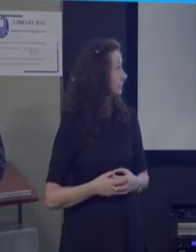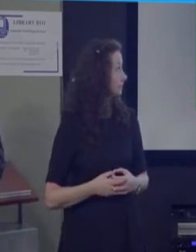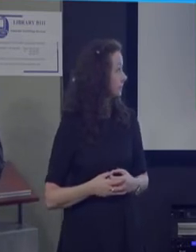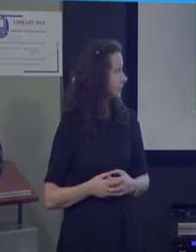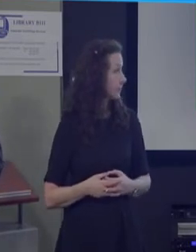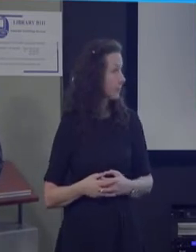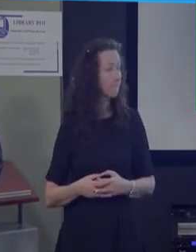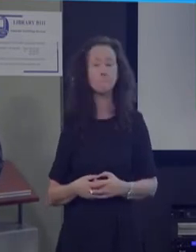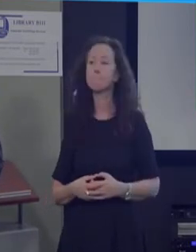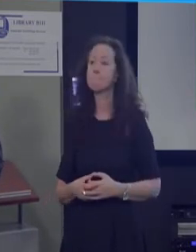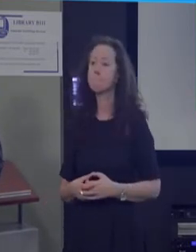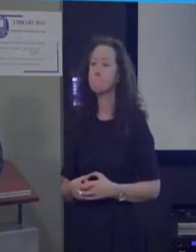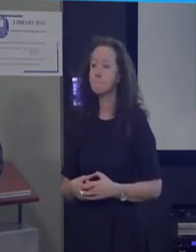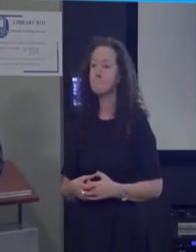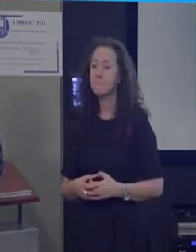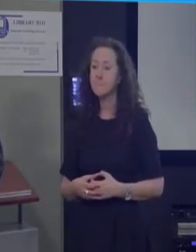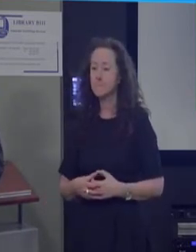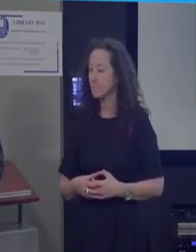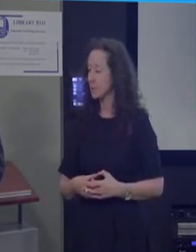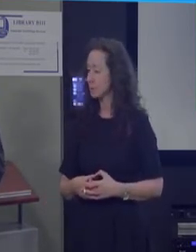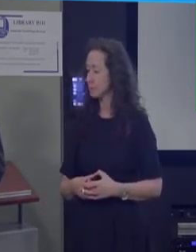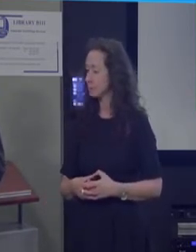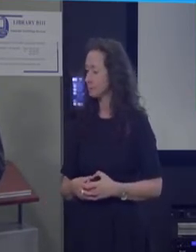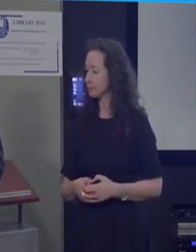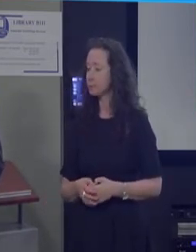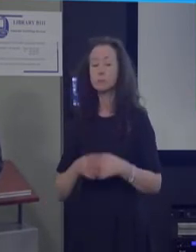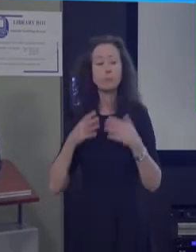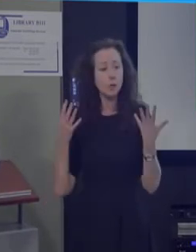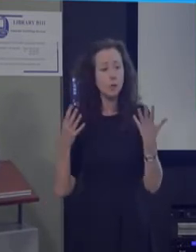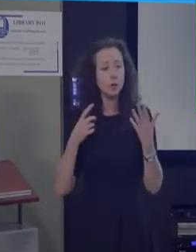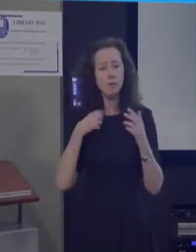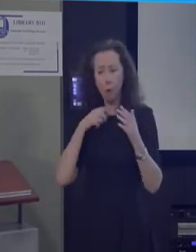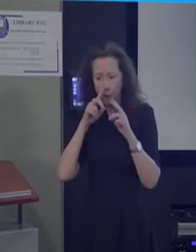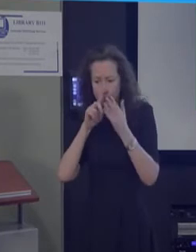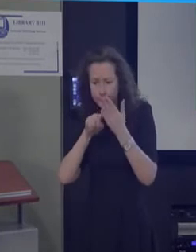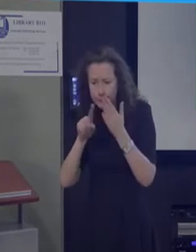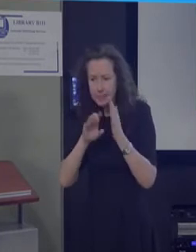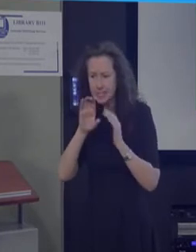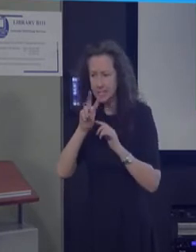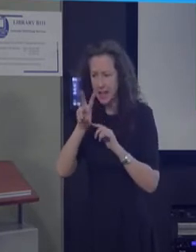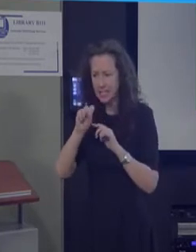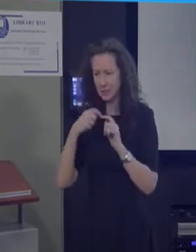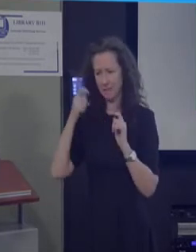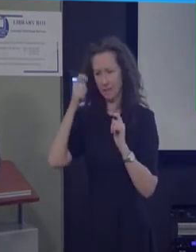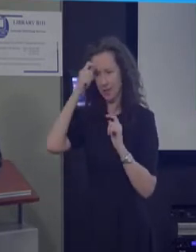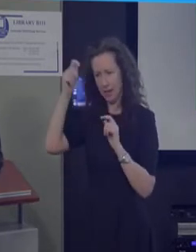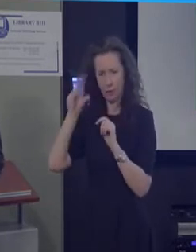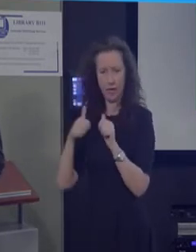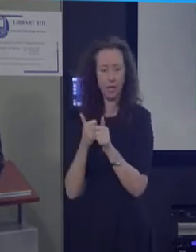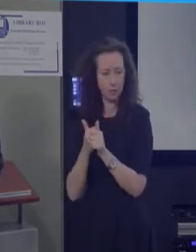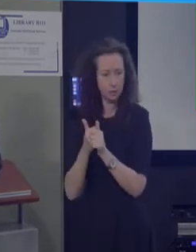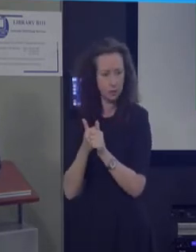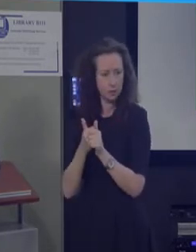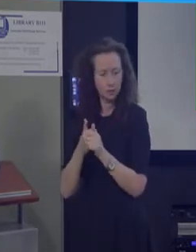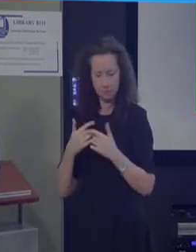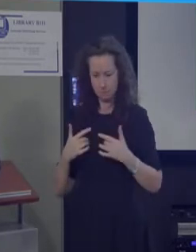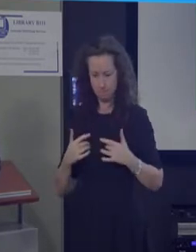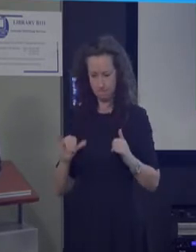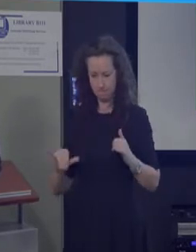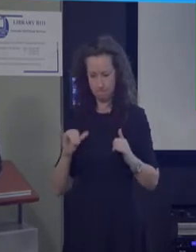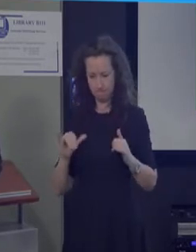There are theoretical reasons for investigating CVS instruction, and the theoretical question that we face is, what's the best way to teach